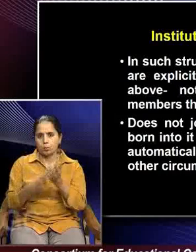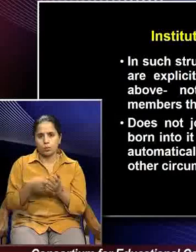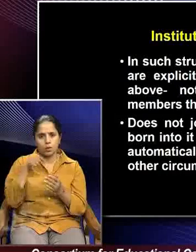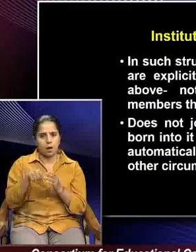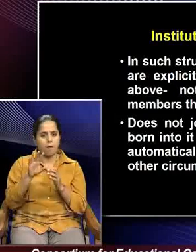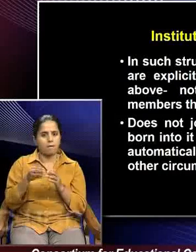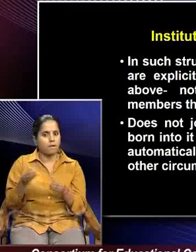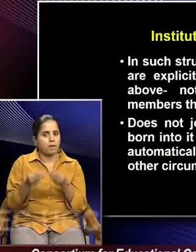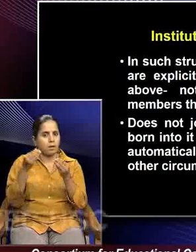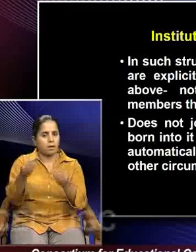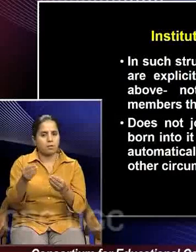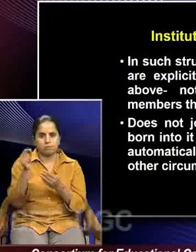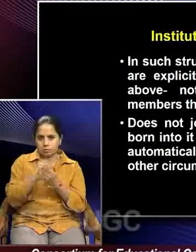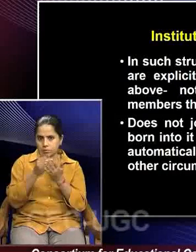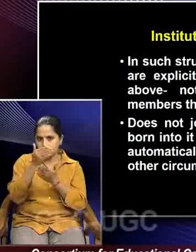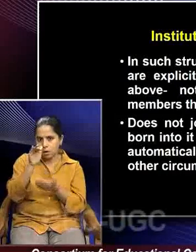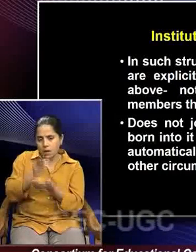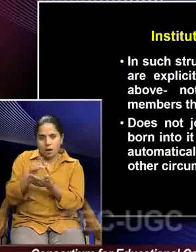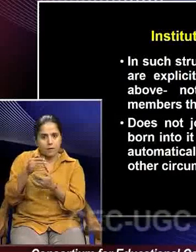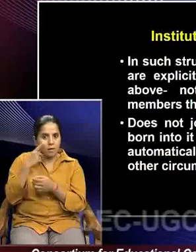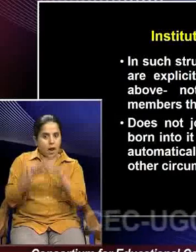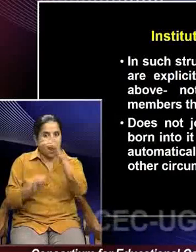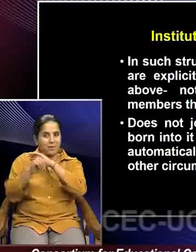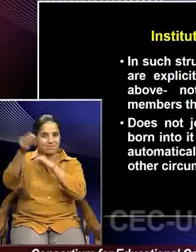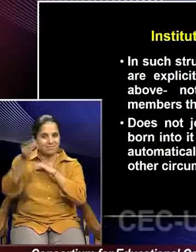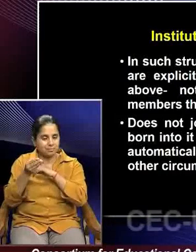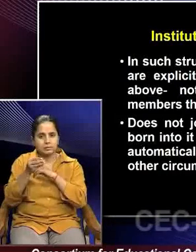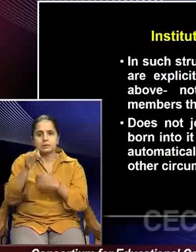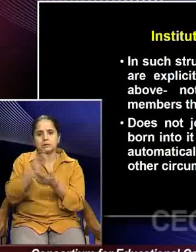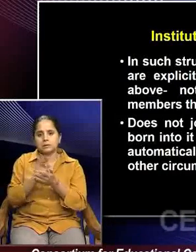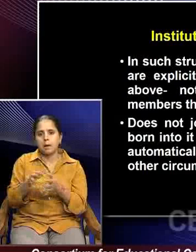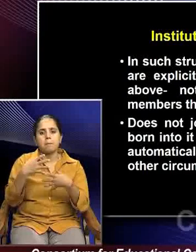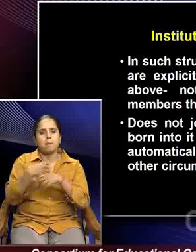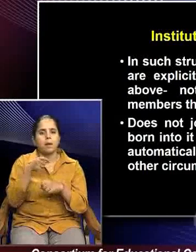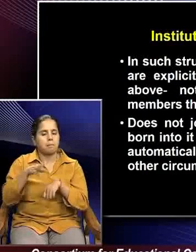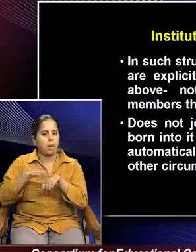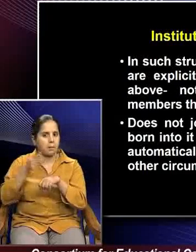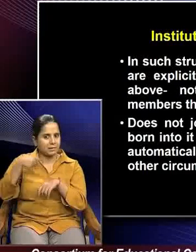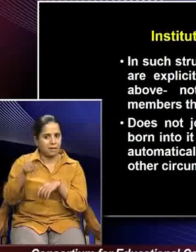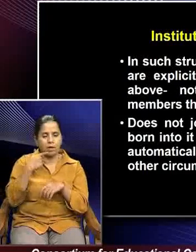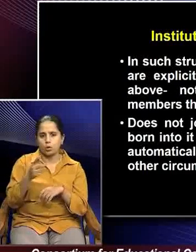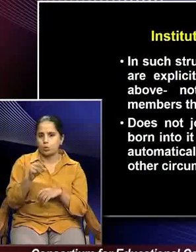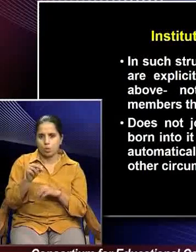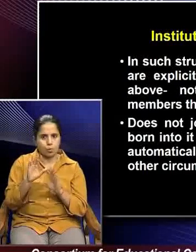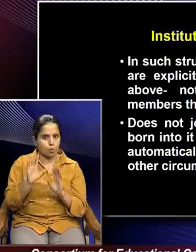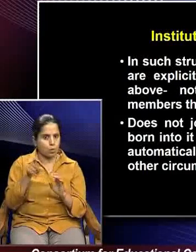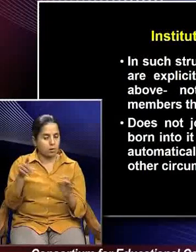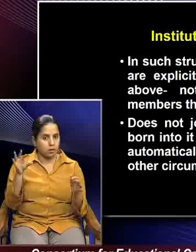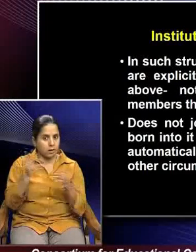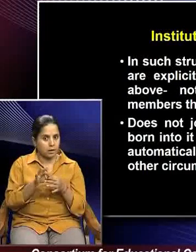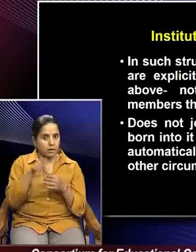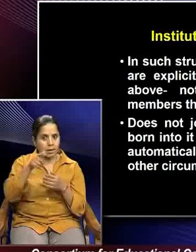explicitly handed down from above, not formulated by the members themselves. So, in